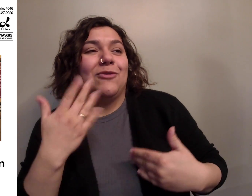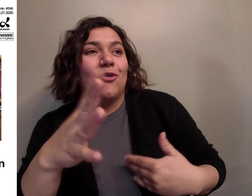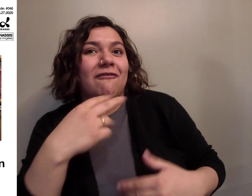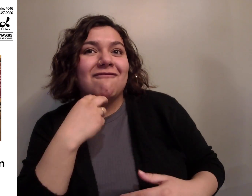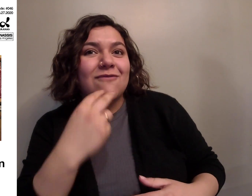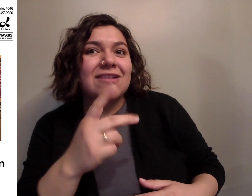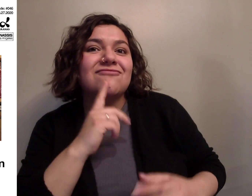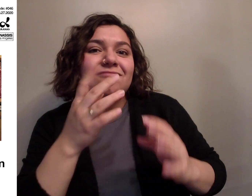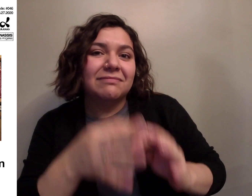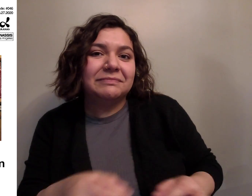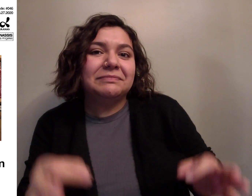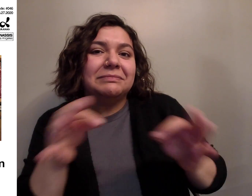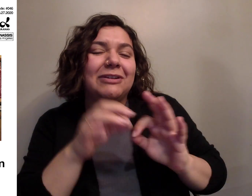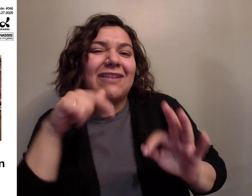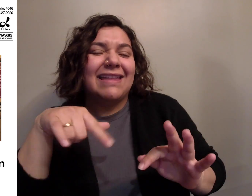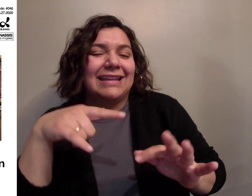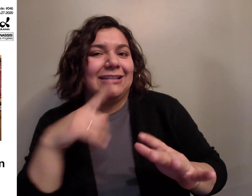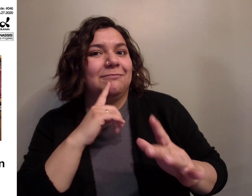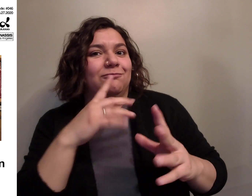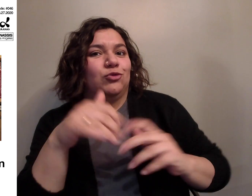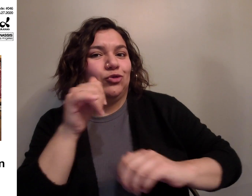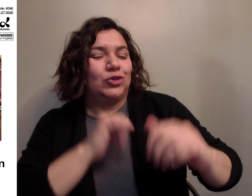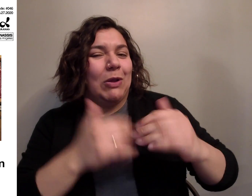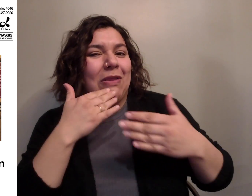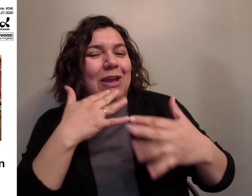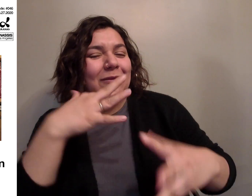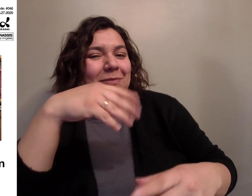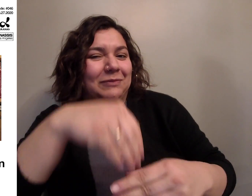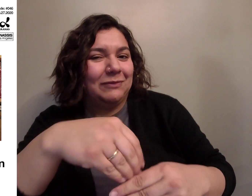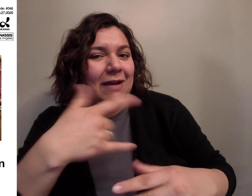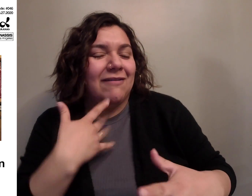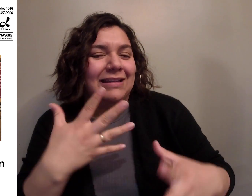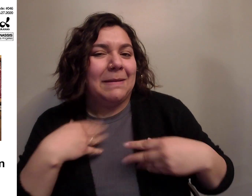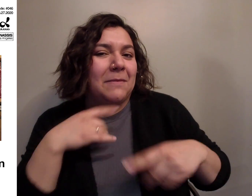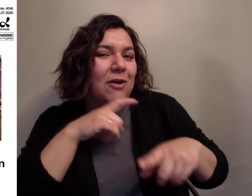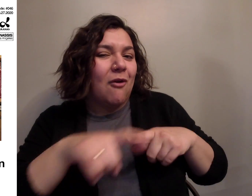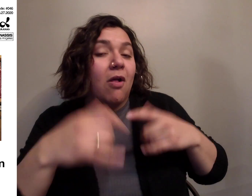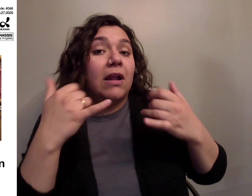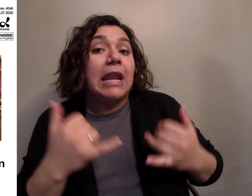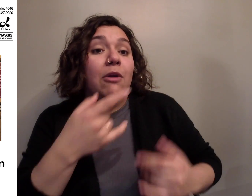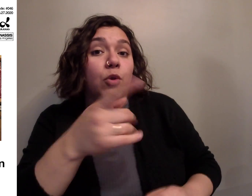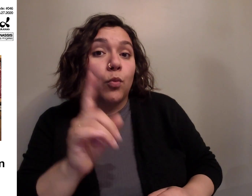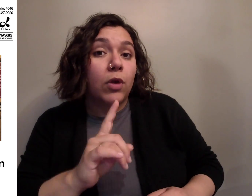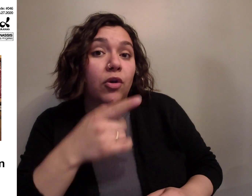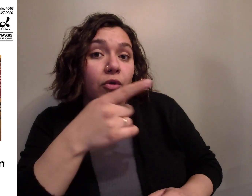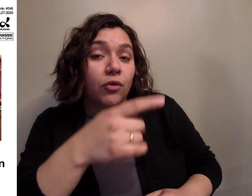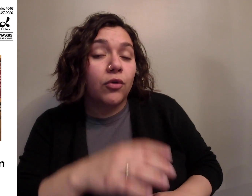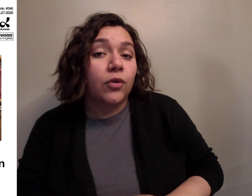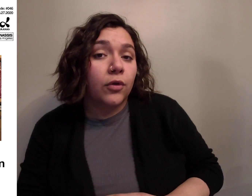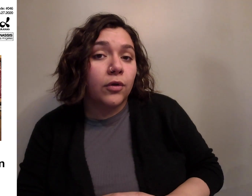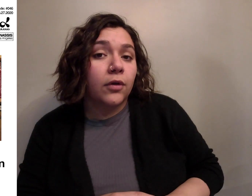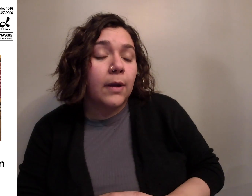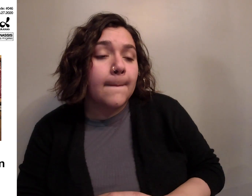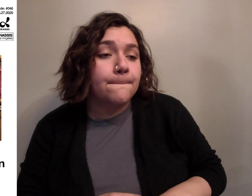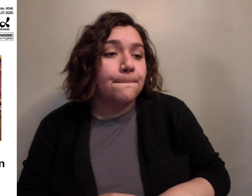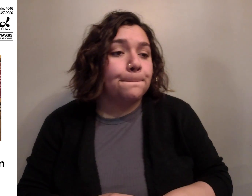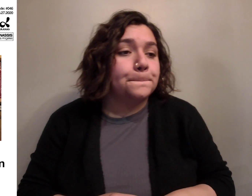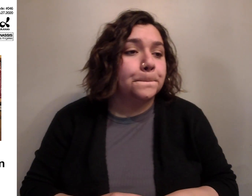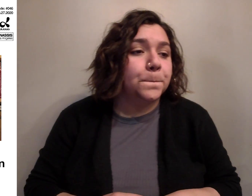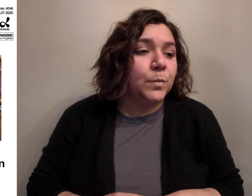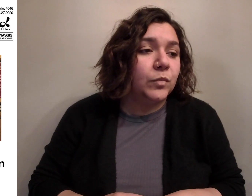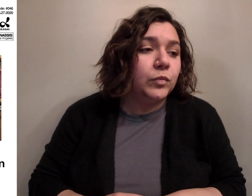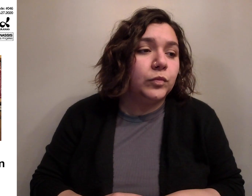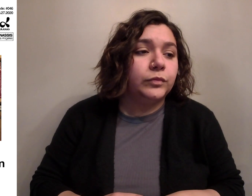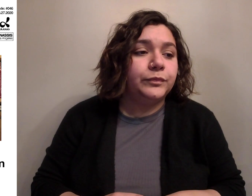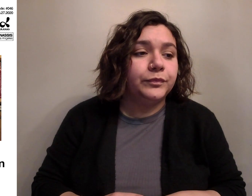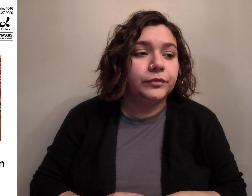your voice was very important to this series. So thank you so much for taking my call. Where does my call actually find